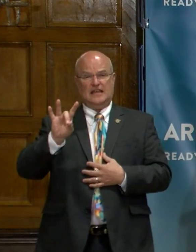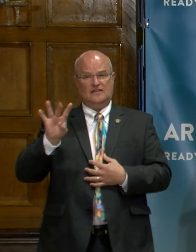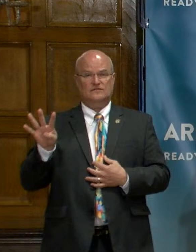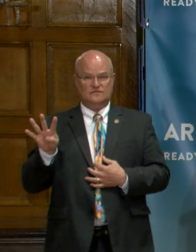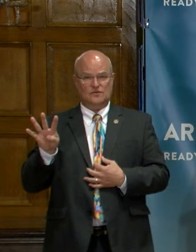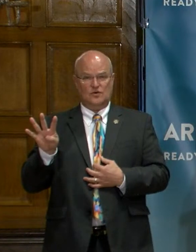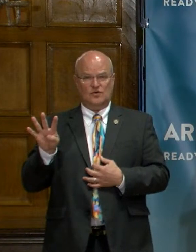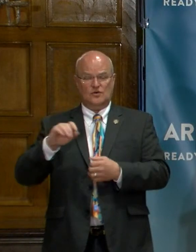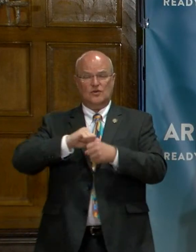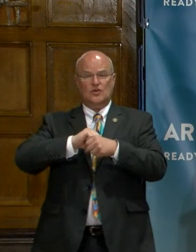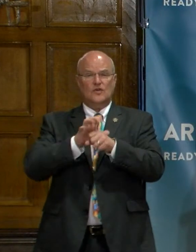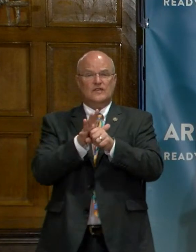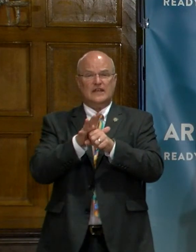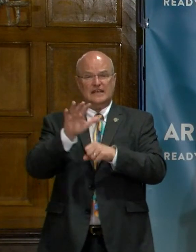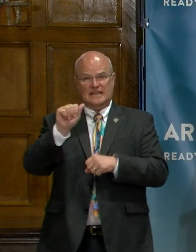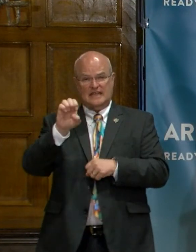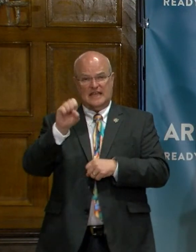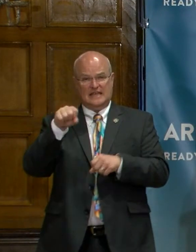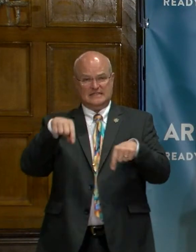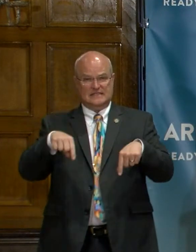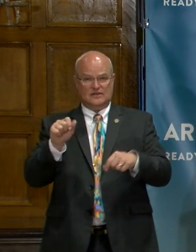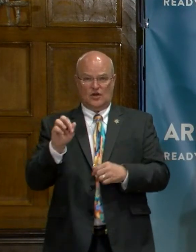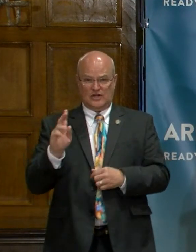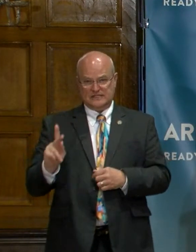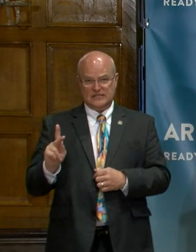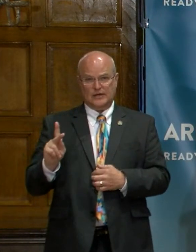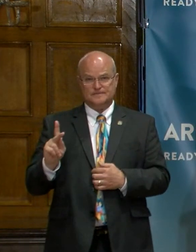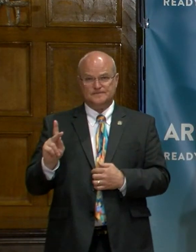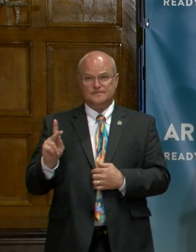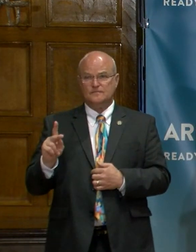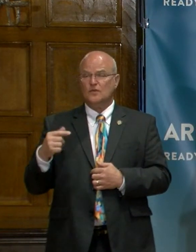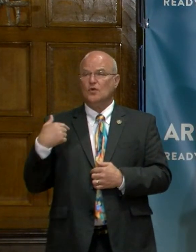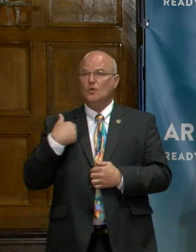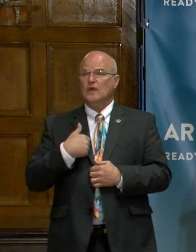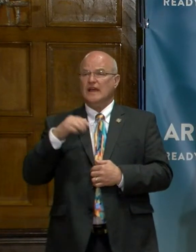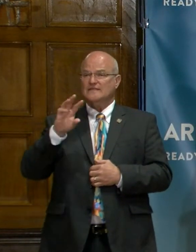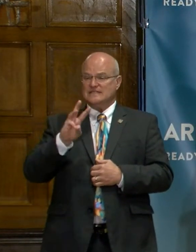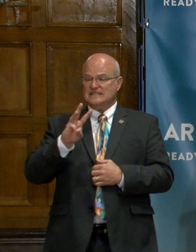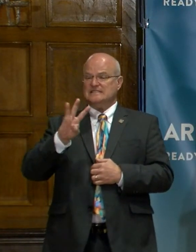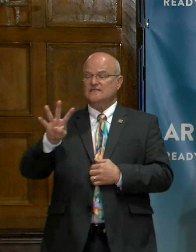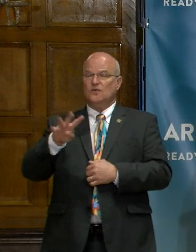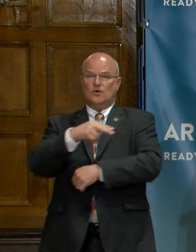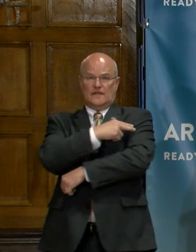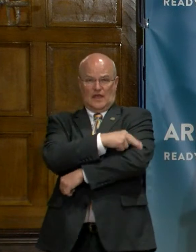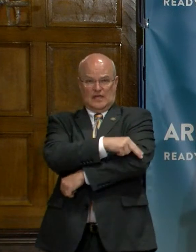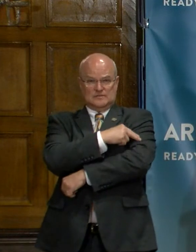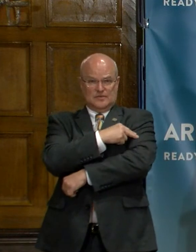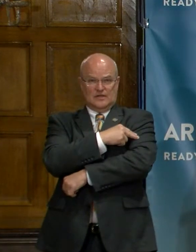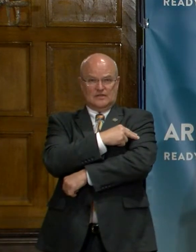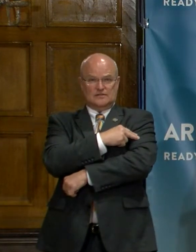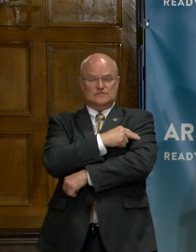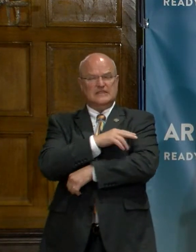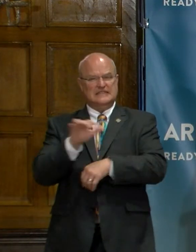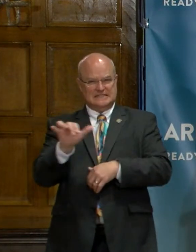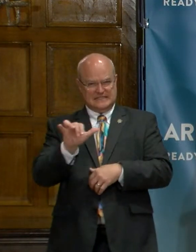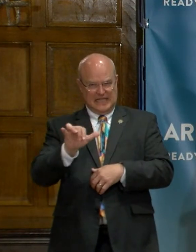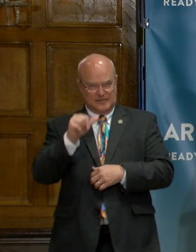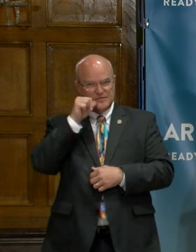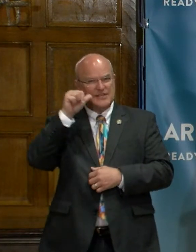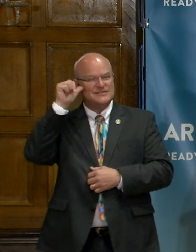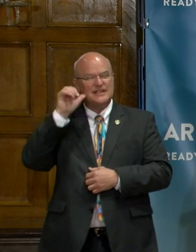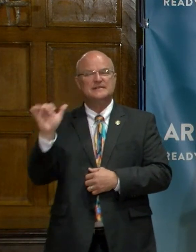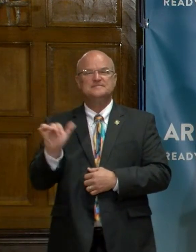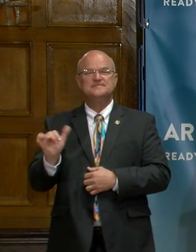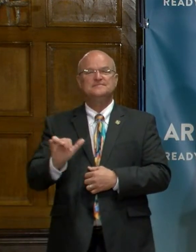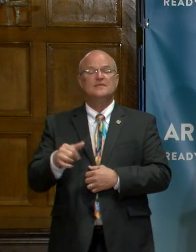3,984 COVID-19 cases in Arkansas. We have 64 hospitalizations, which is the same as